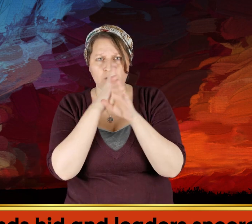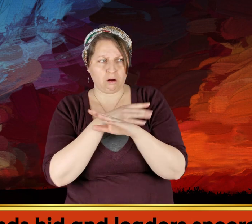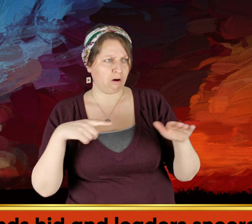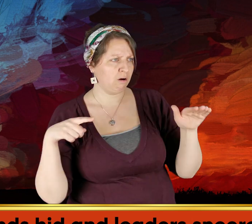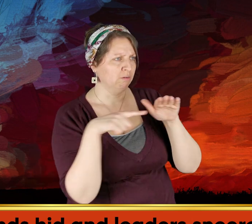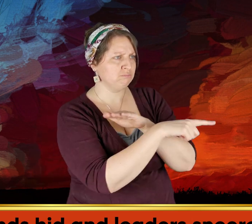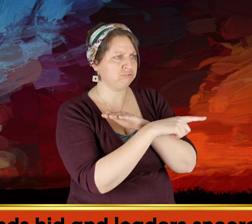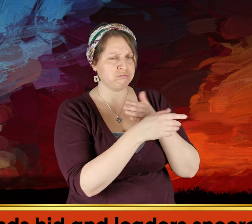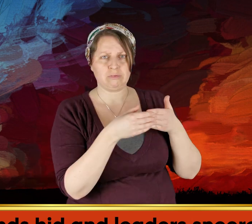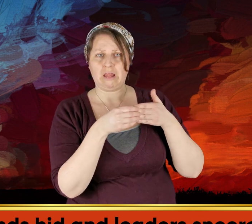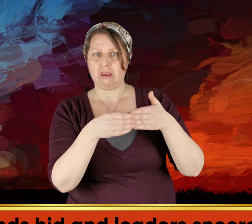and leaders sneered